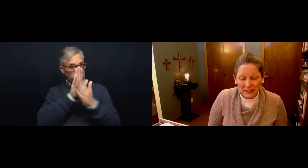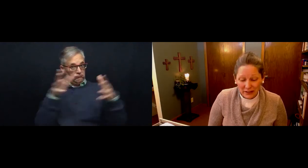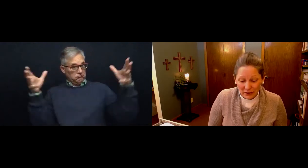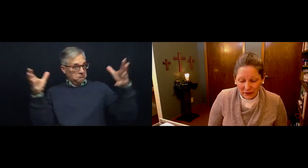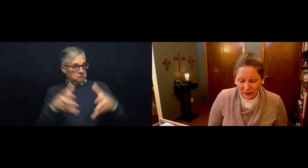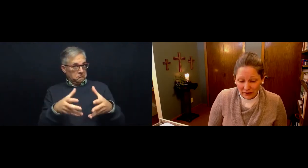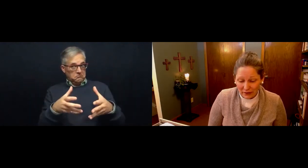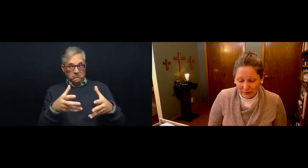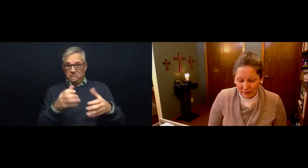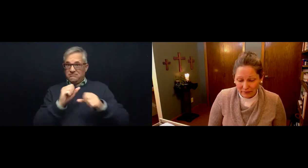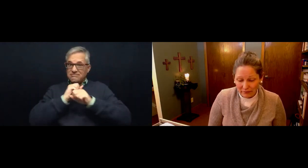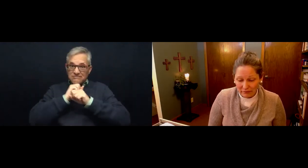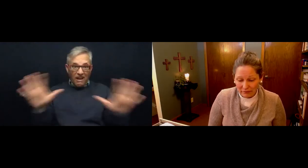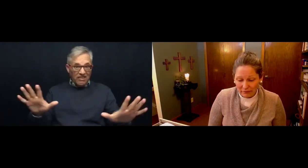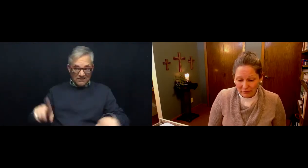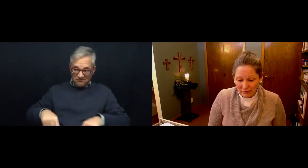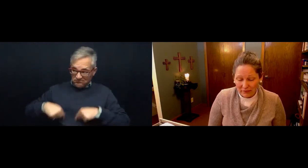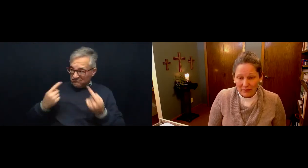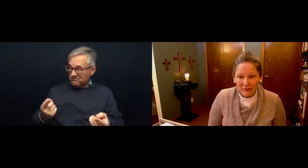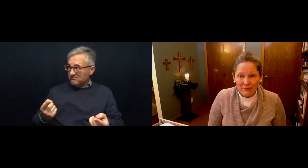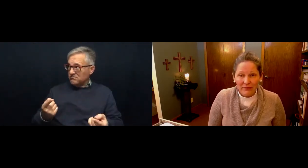almost a year.